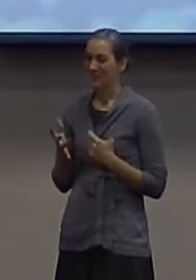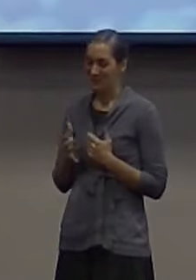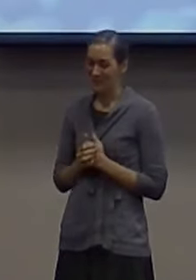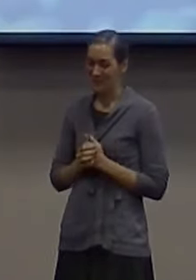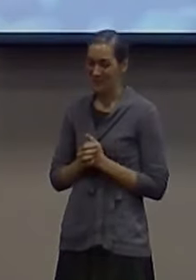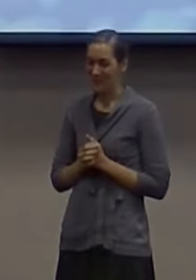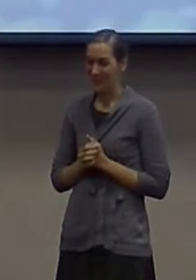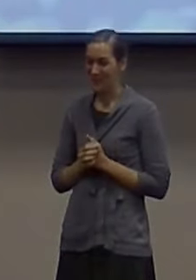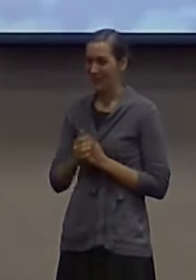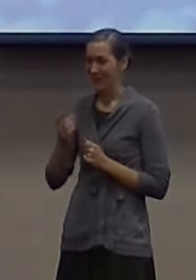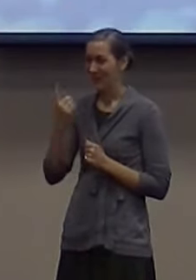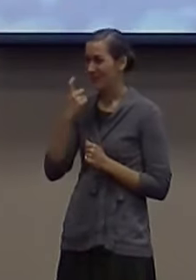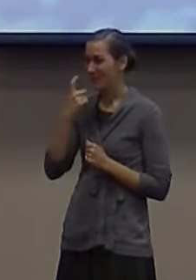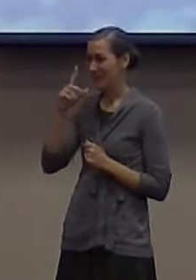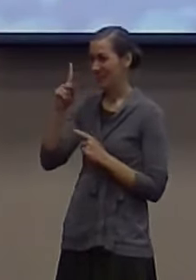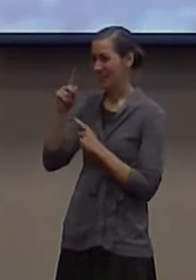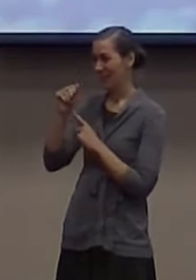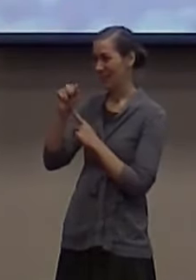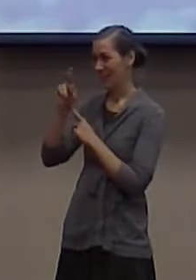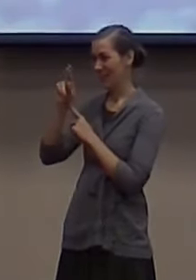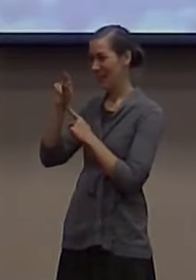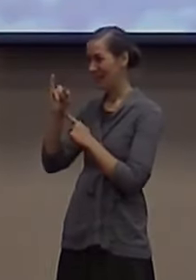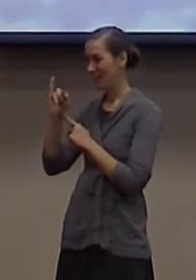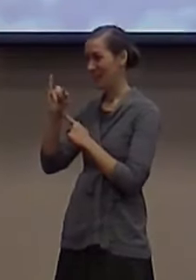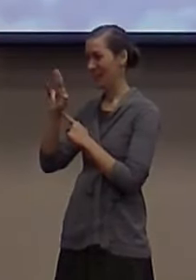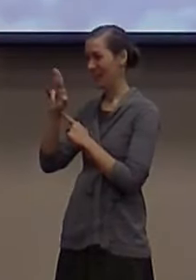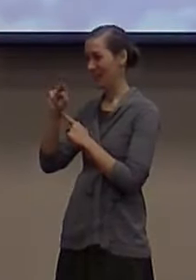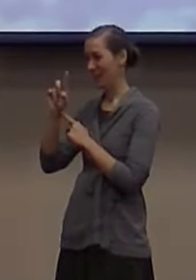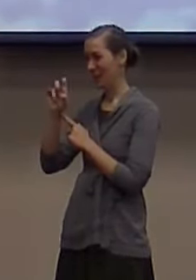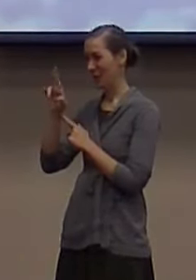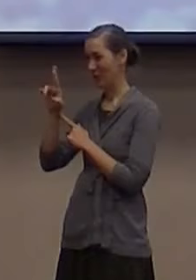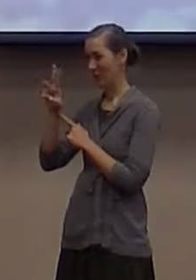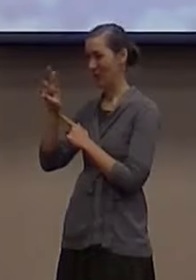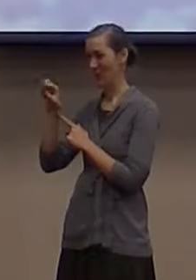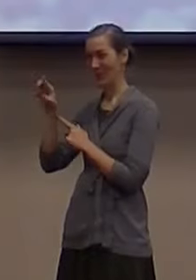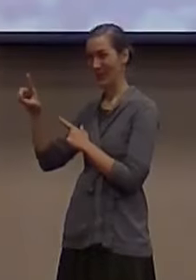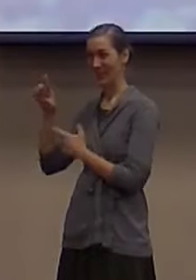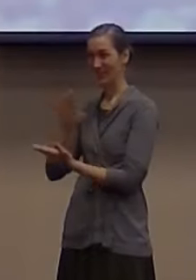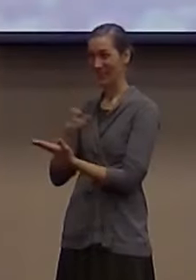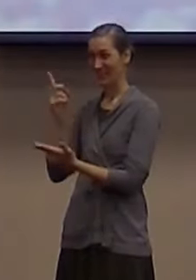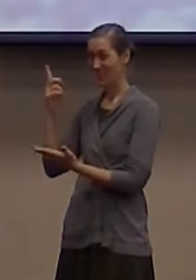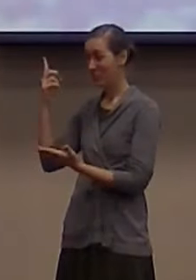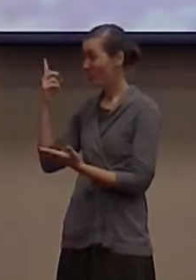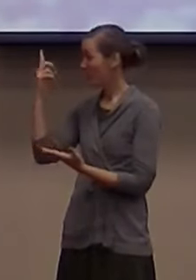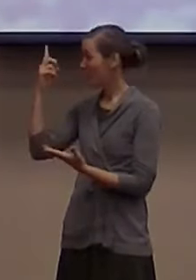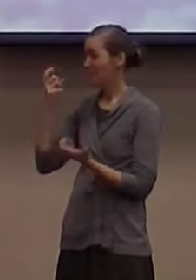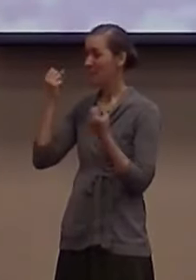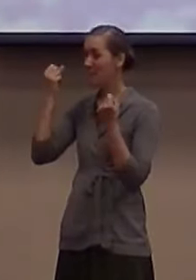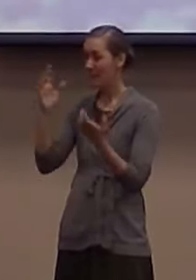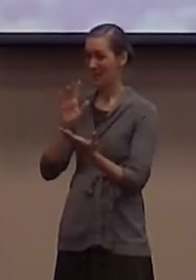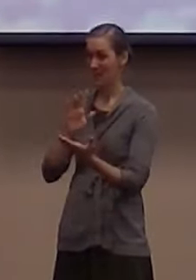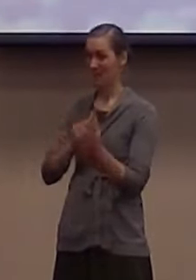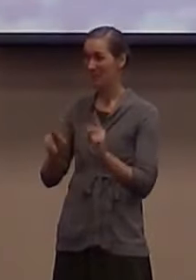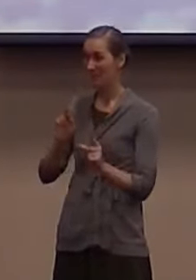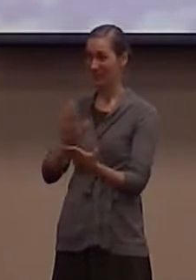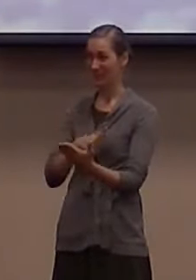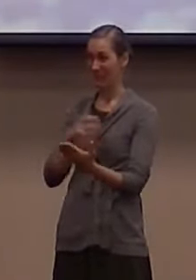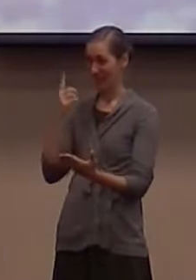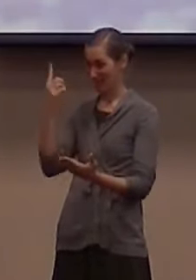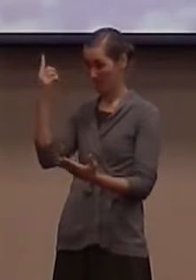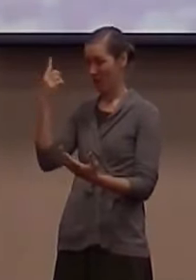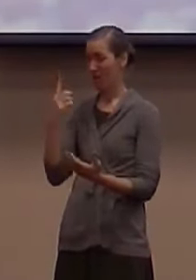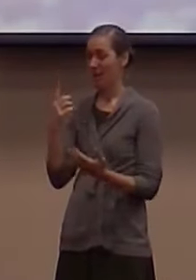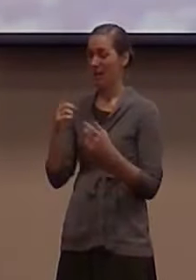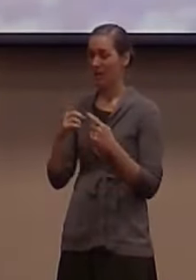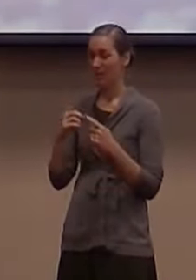lately, Carrie Underwood's done a great cover of this song with Vince Gill, and there's just a lot of people have sung this song. We're going to sing it here in a minute, but I want to share